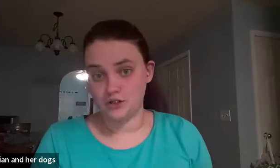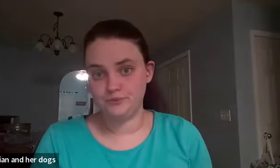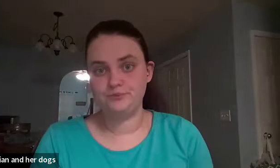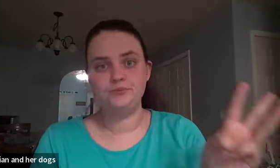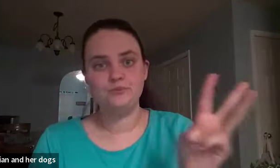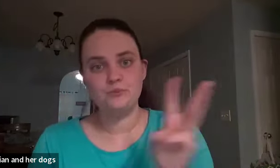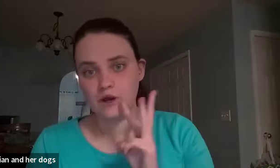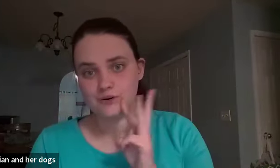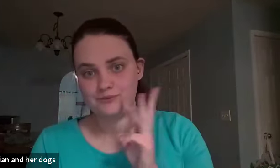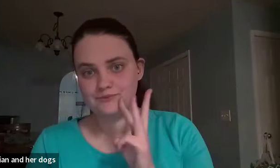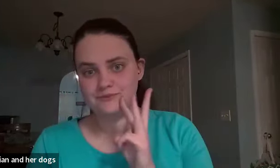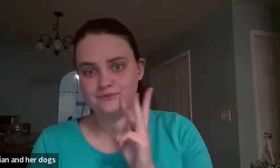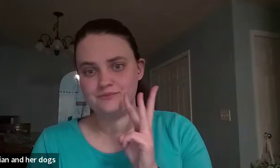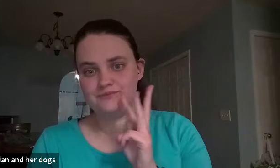water, water.